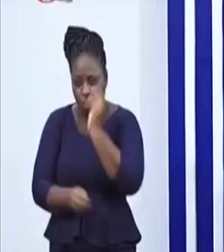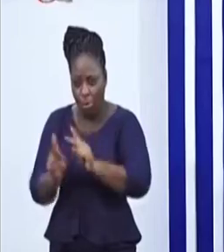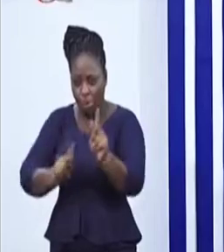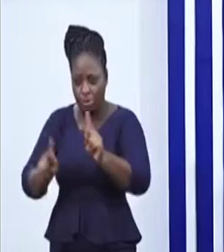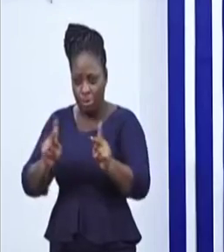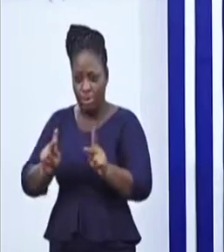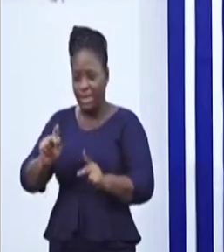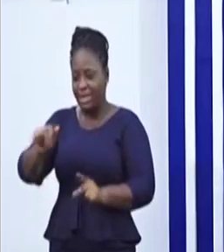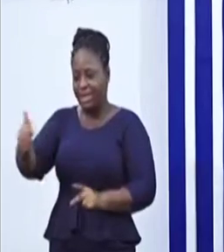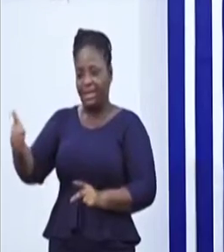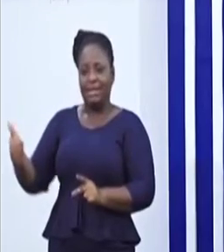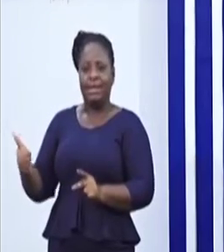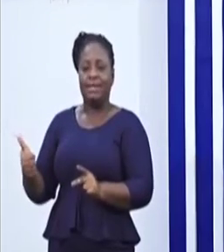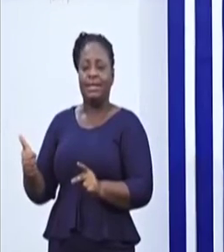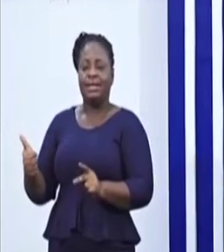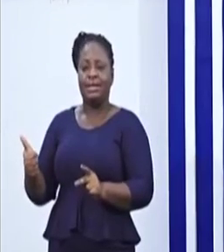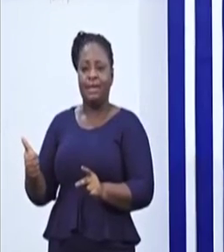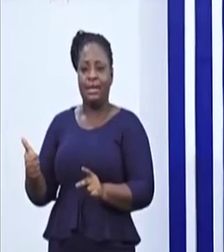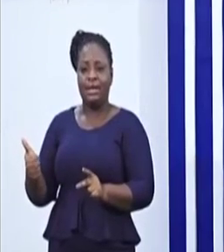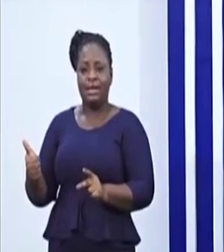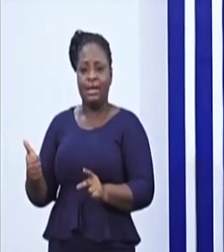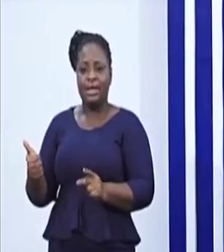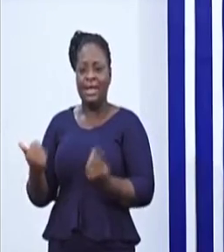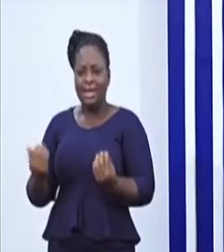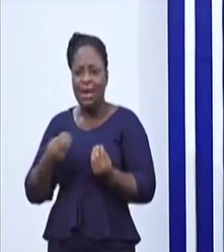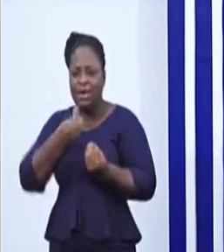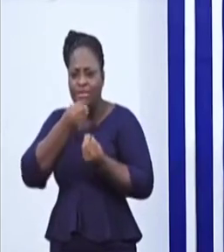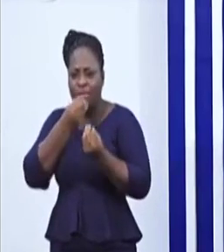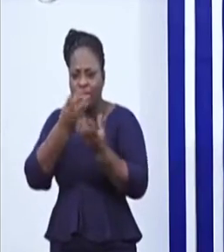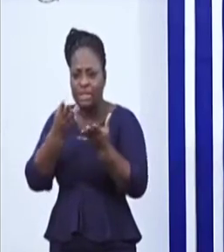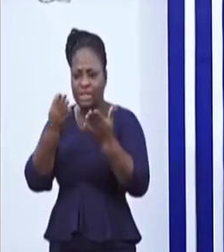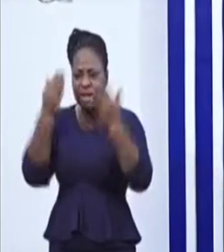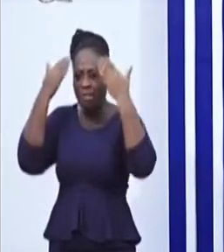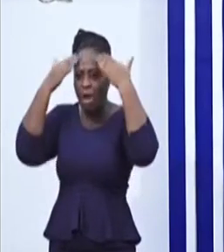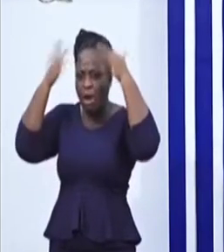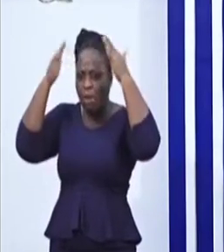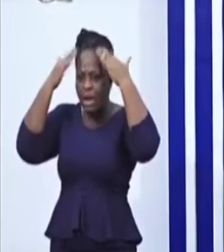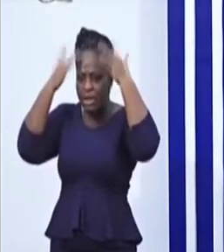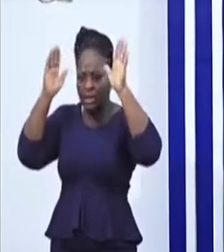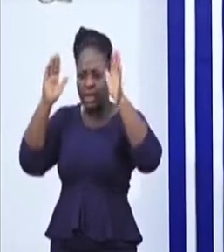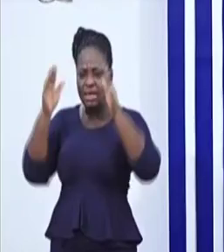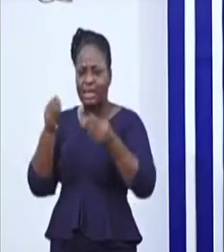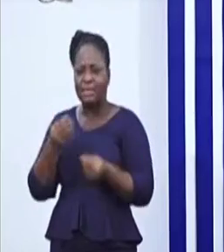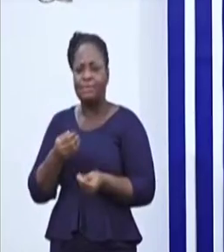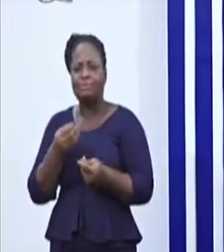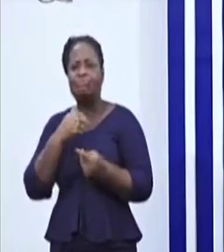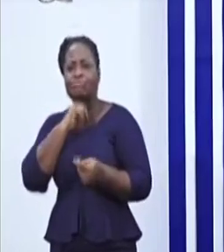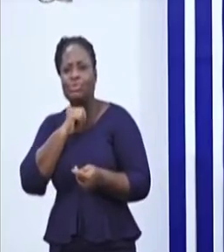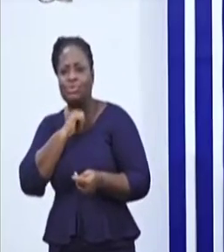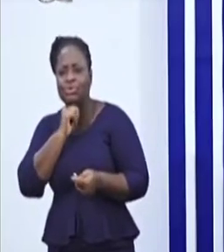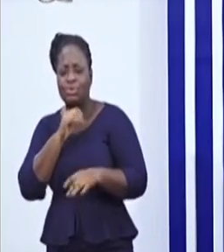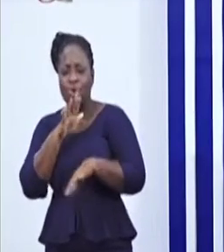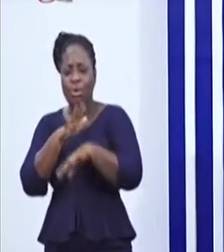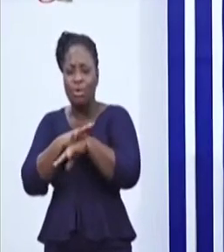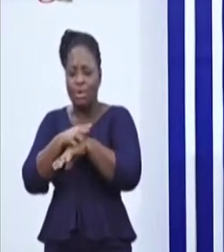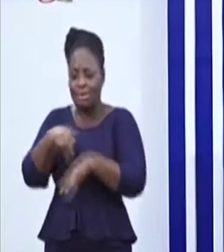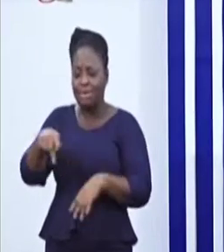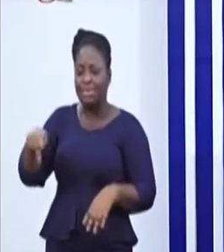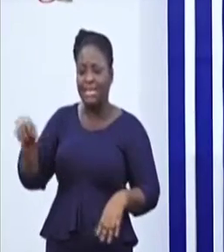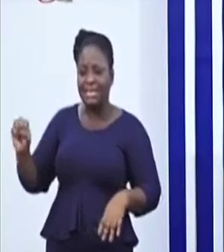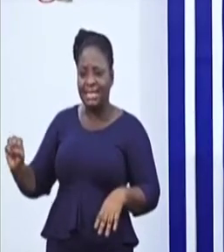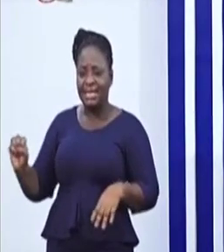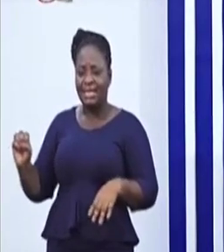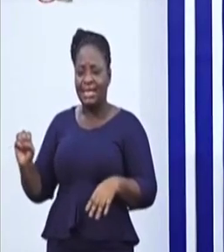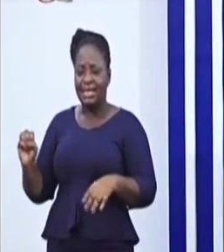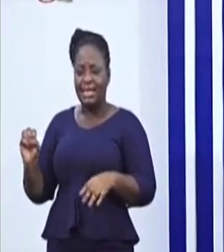communities. Also, information, education, and communication materials on the COVID-19 protocols and